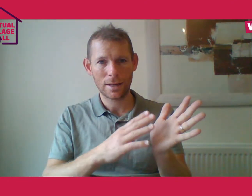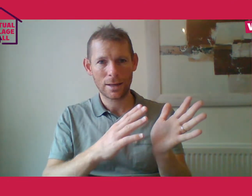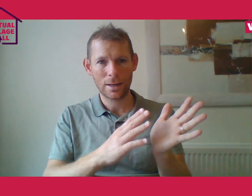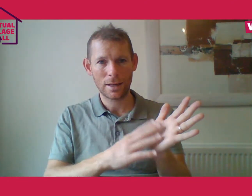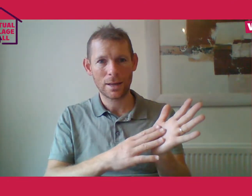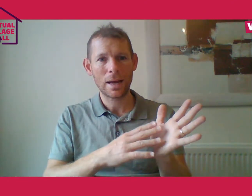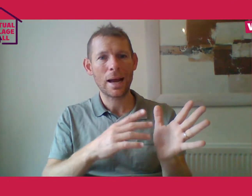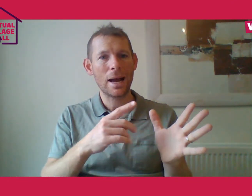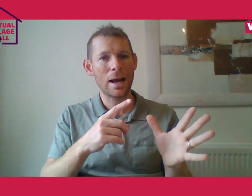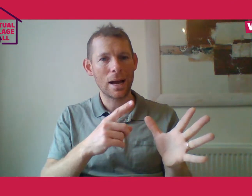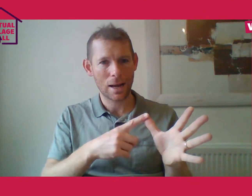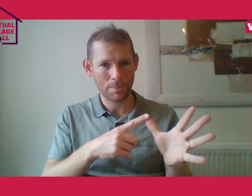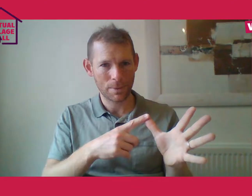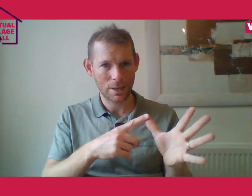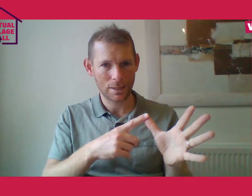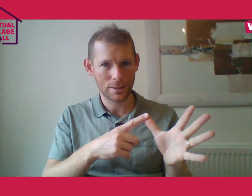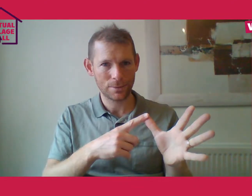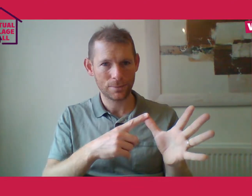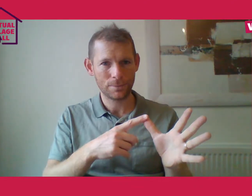is Emma.